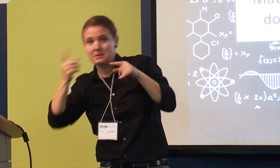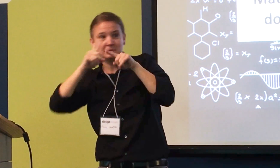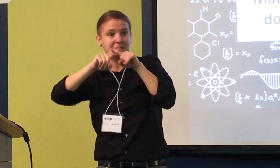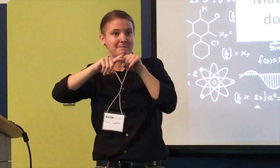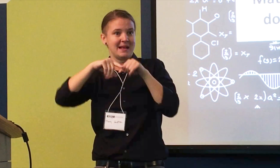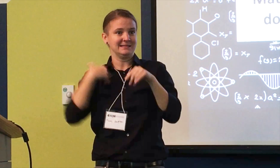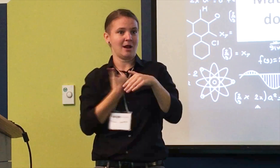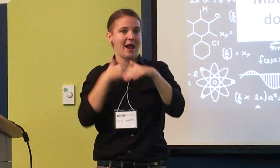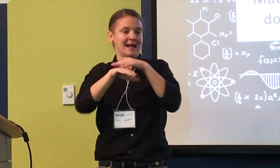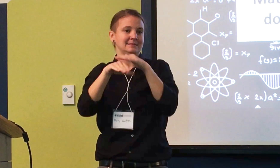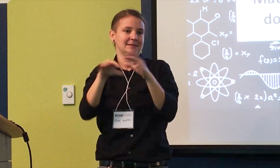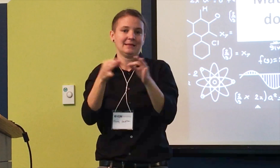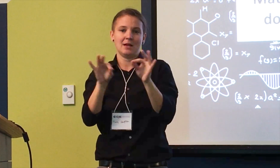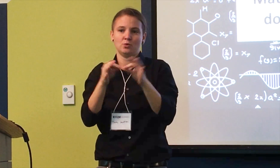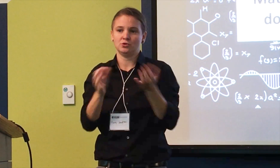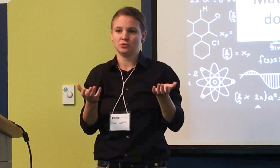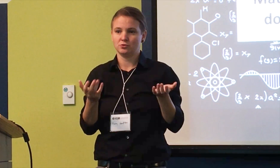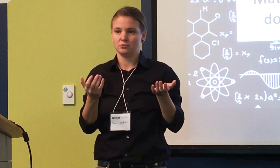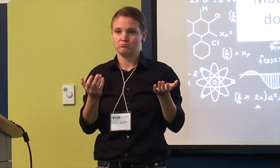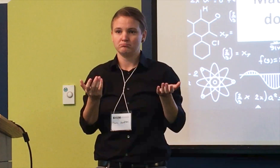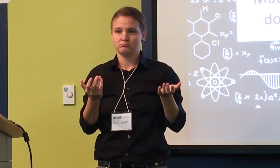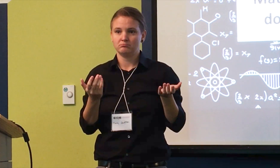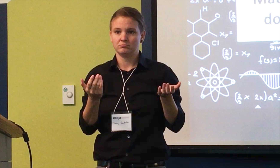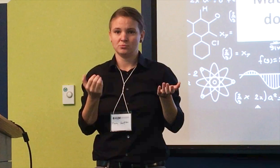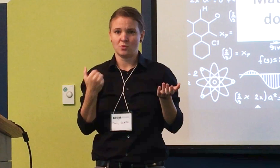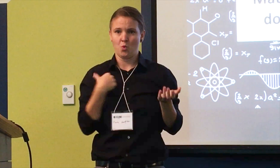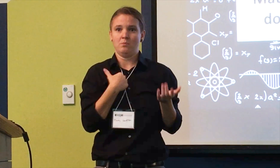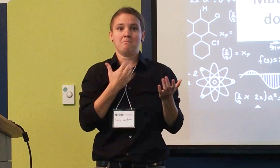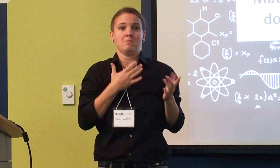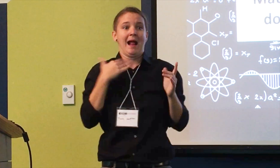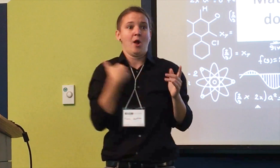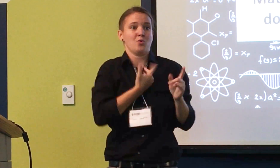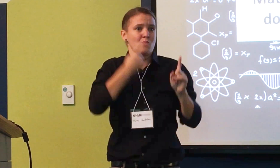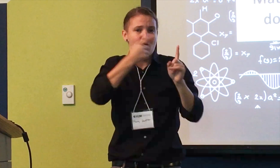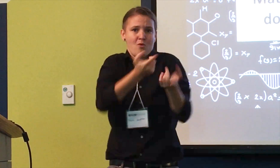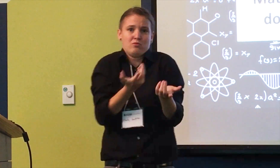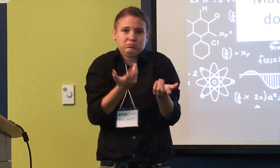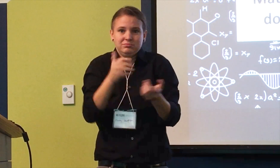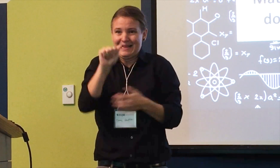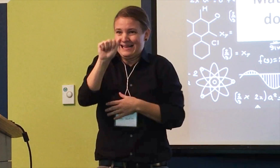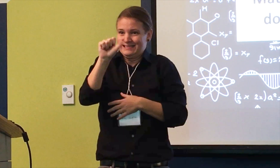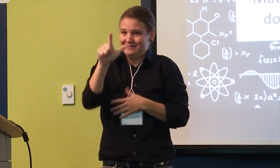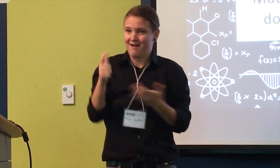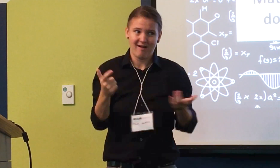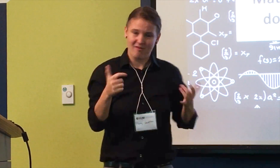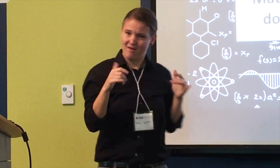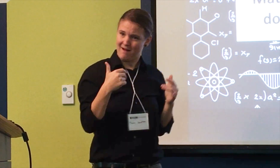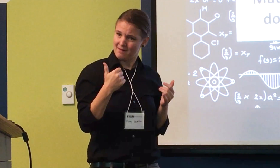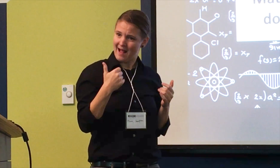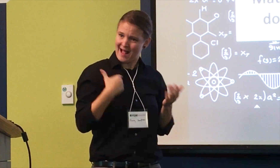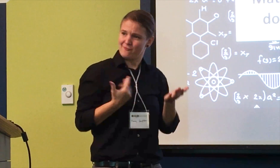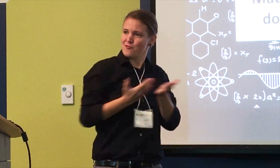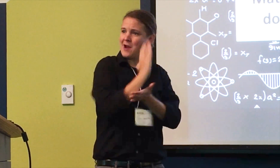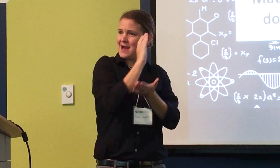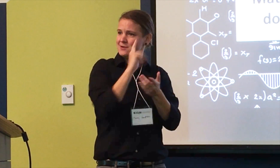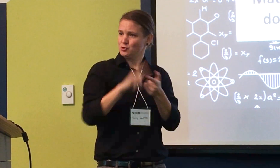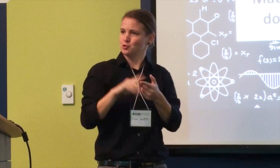comfortable language, right? Our access to language really is a key. It opens the